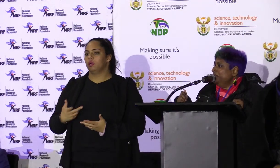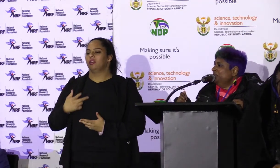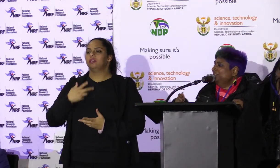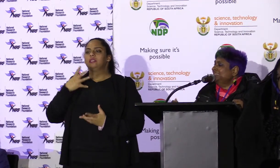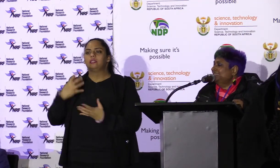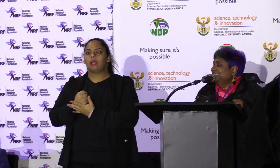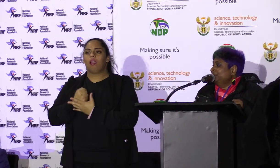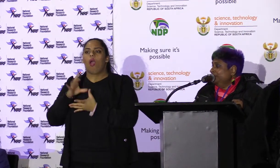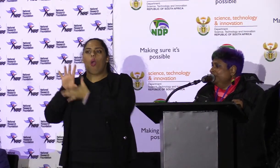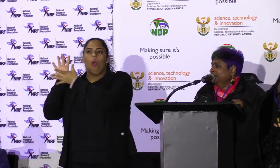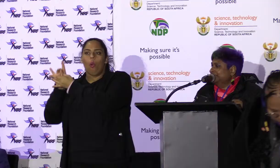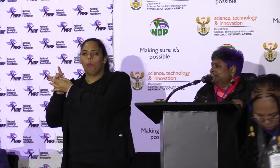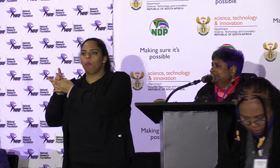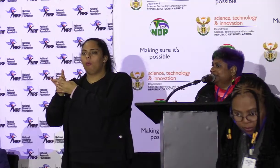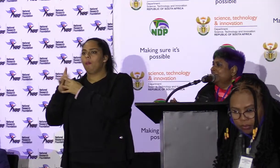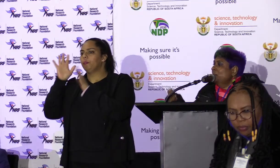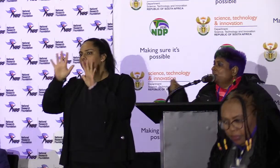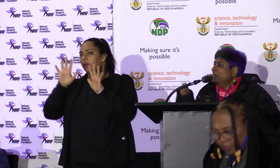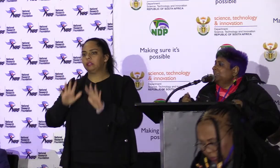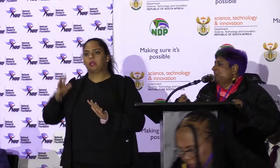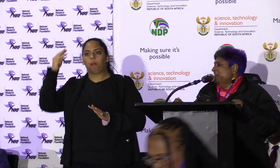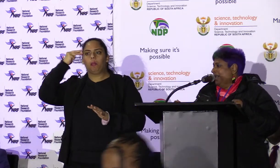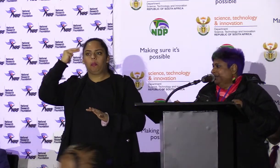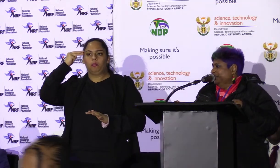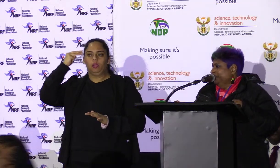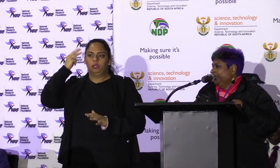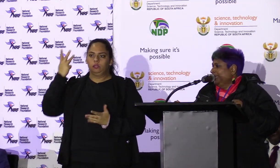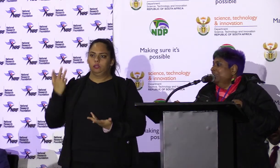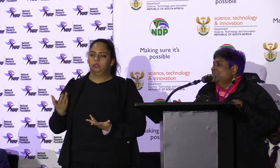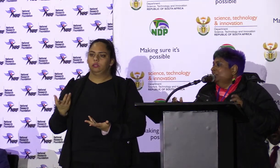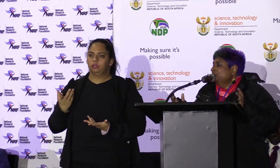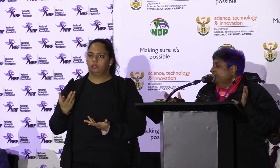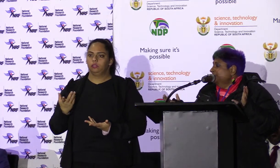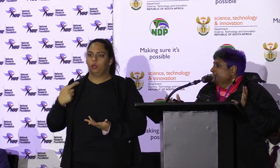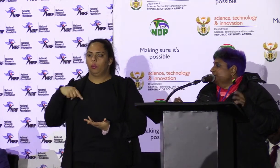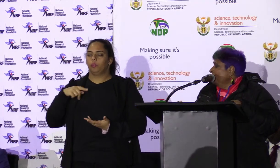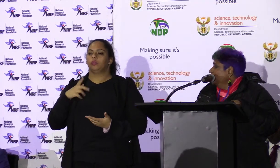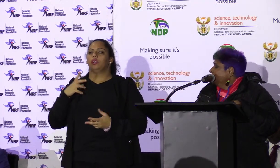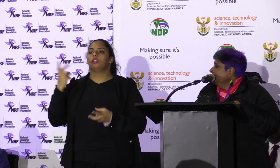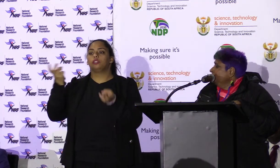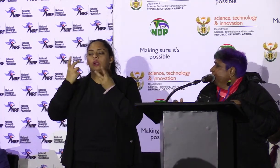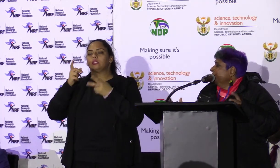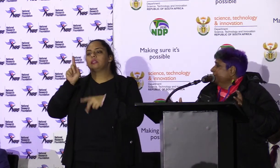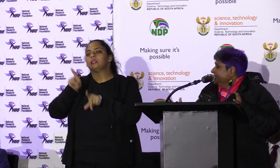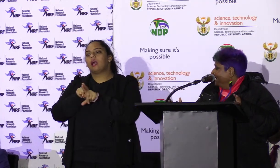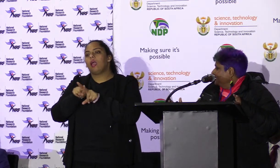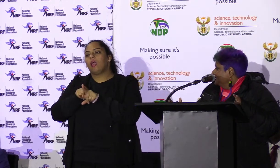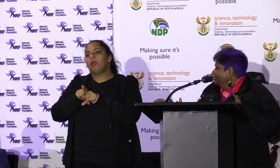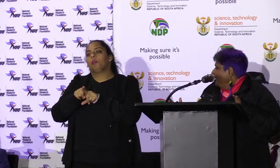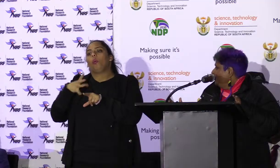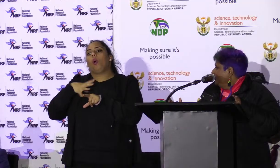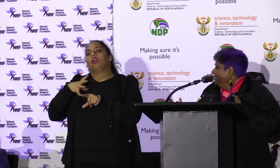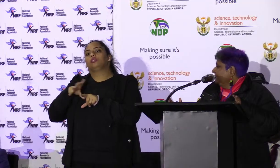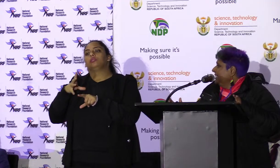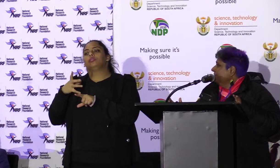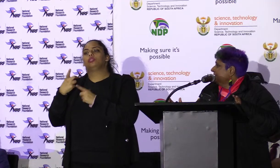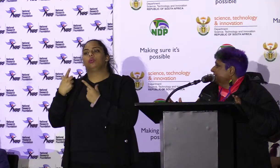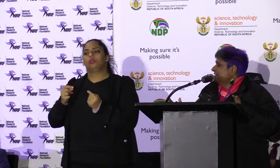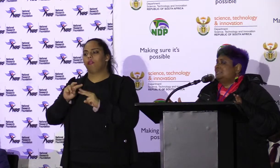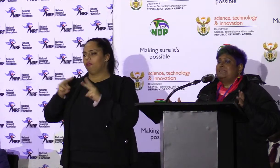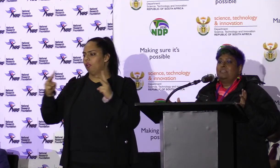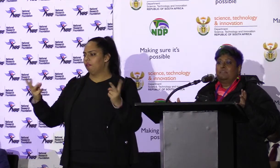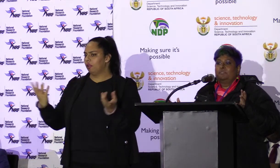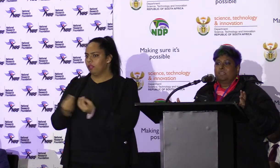Those memories and experiences bring them back. Tourists also want to do different things. So if